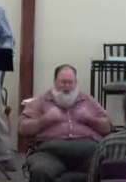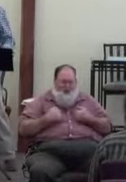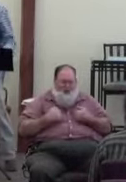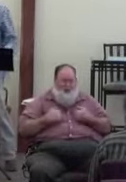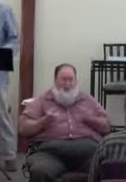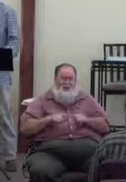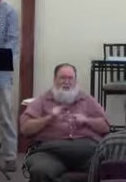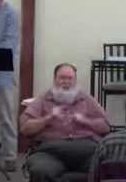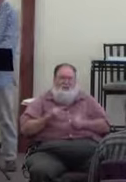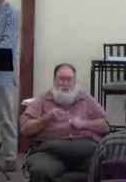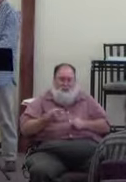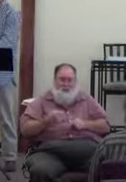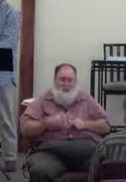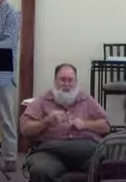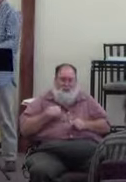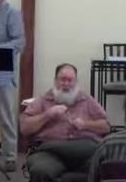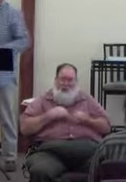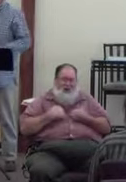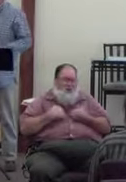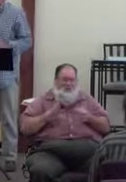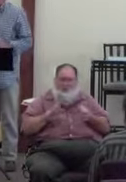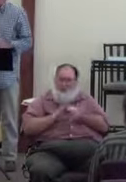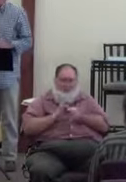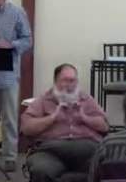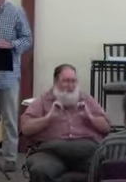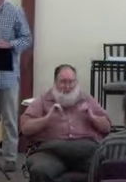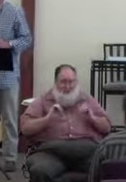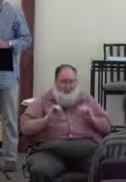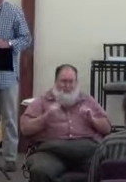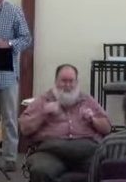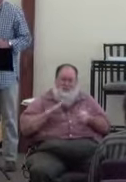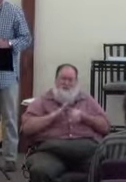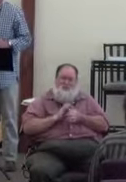We had no connection. We were separated for life.